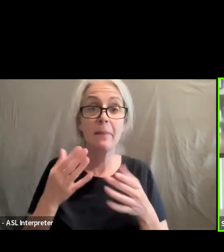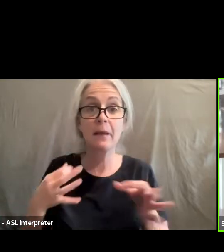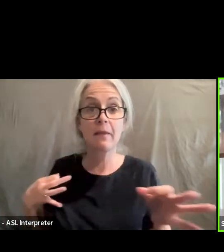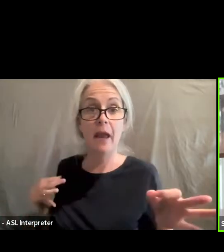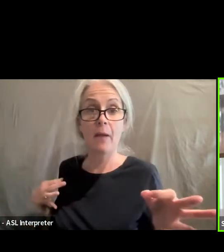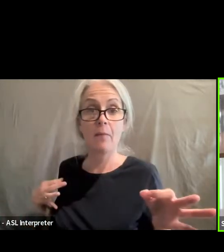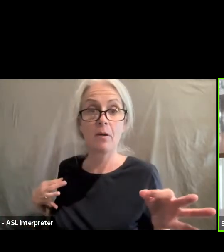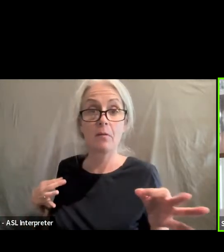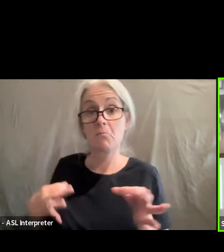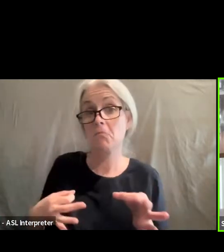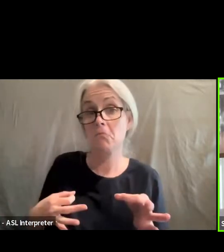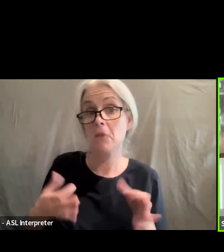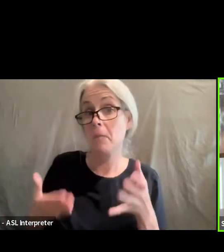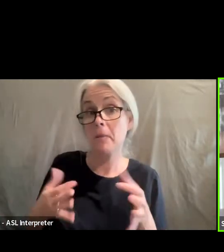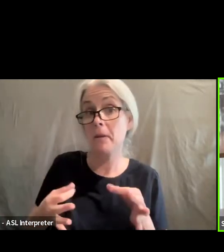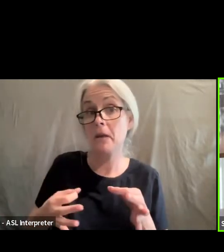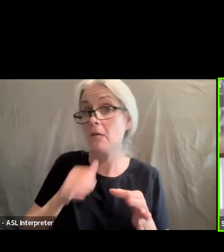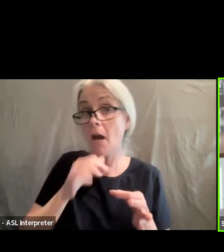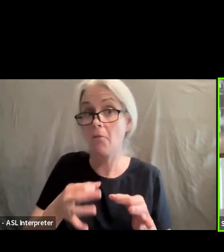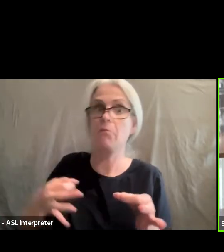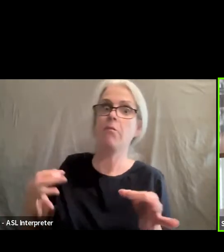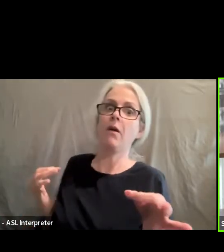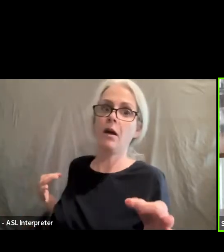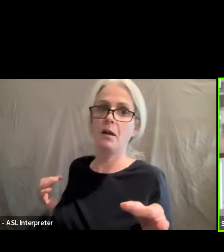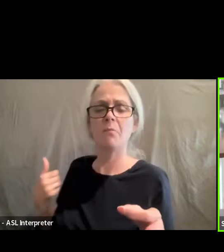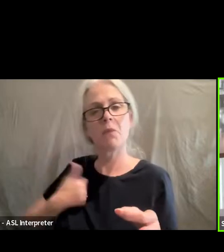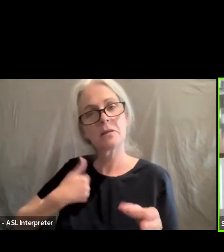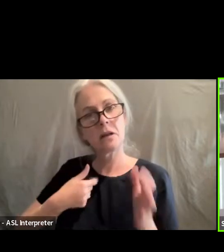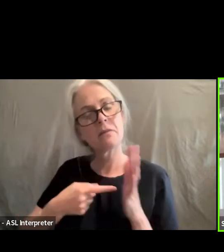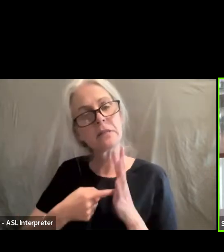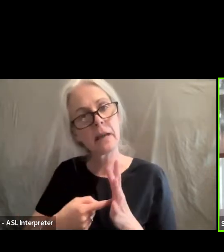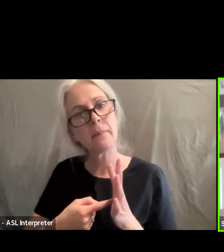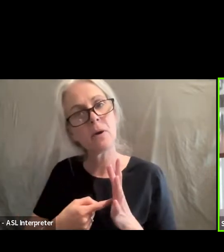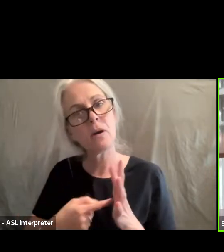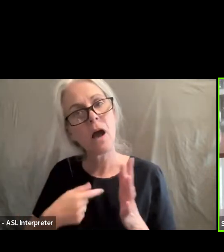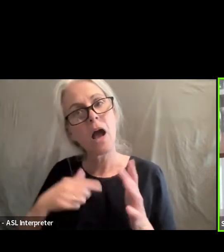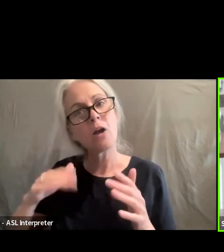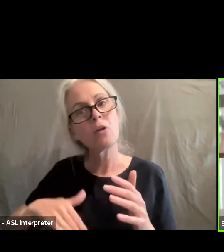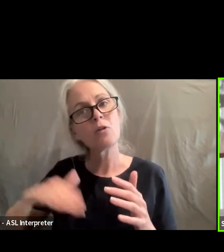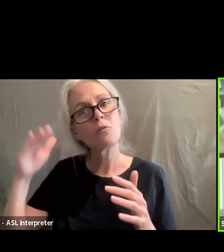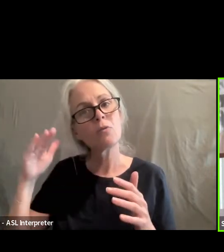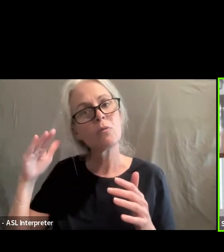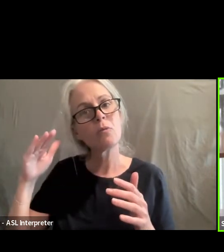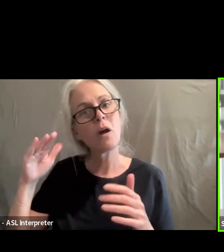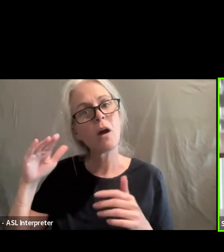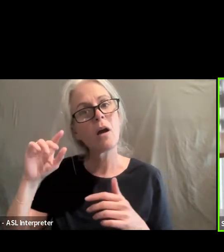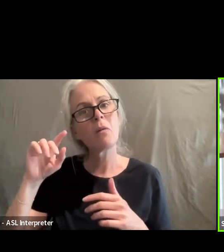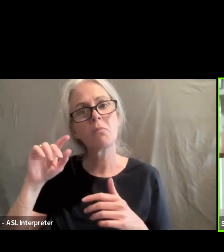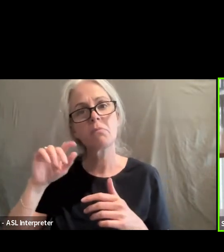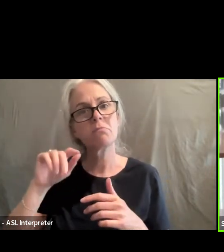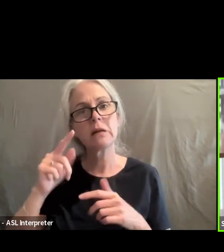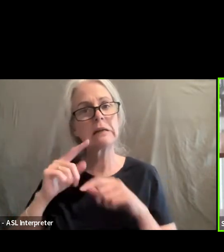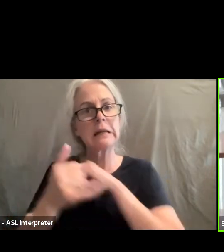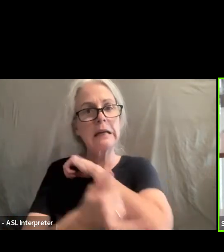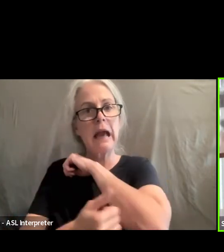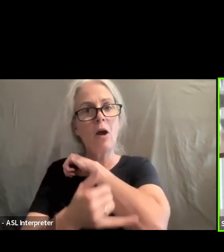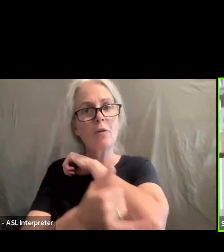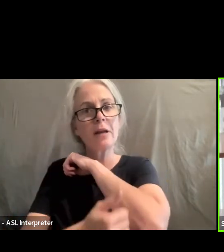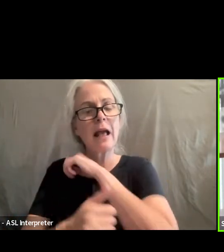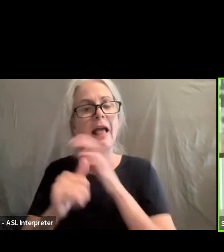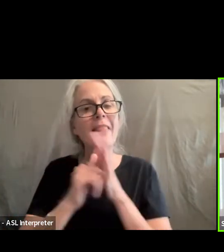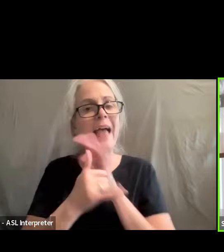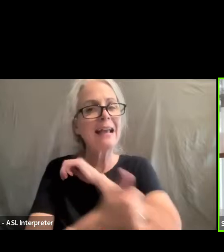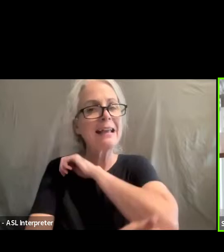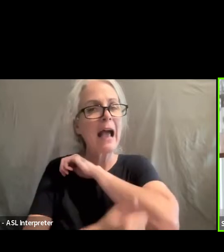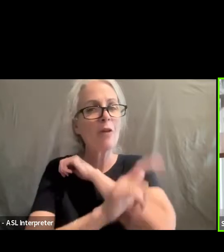closer instead of wider, because I'll give myself as an example. I grew up in Tuolumne County, so the county